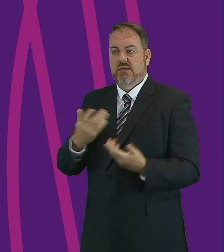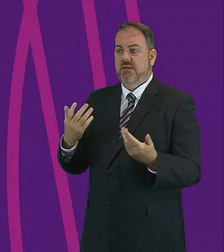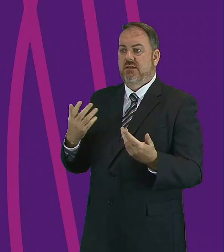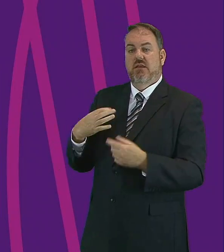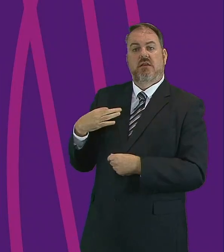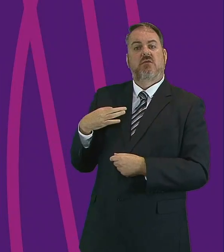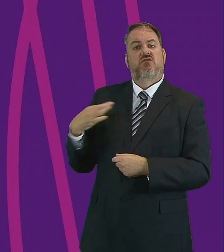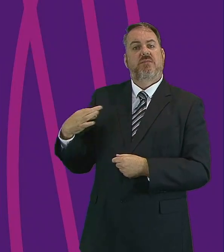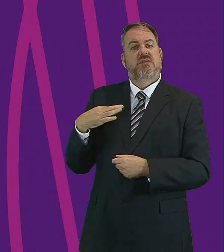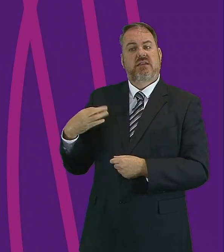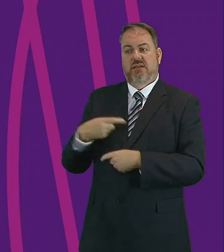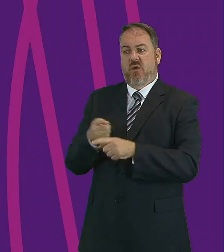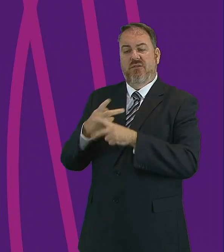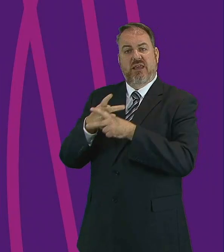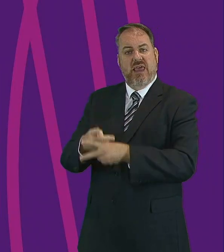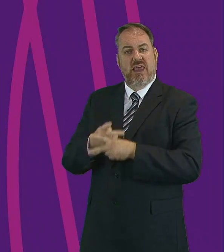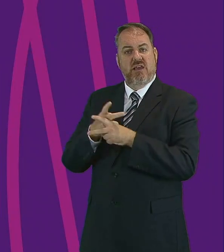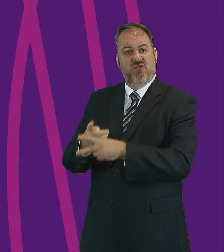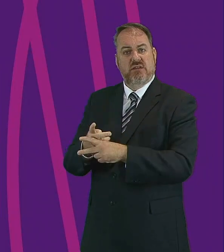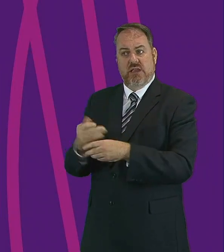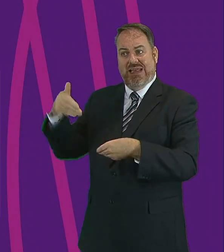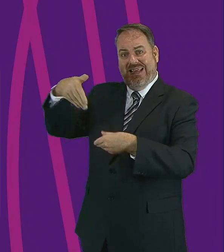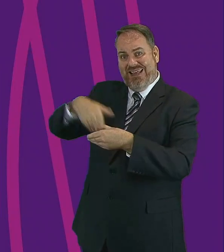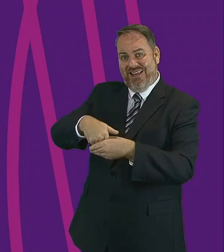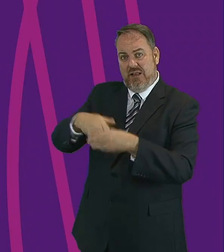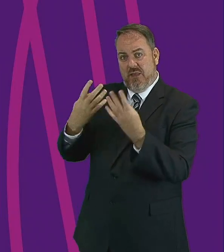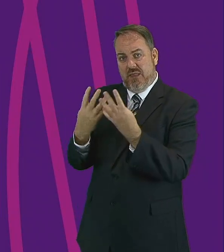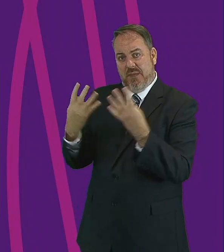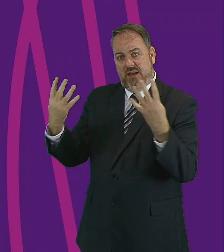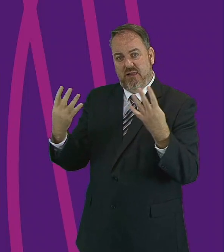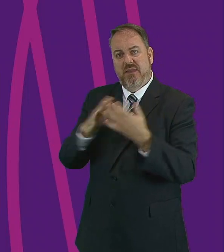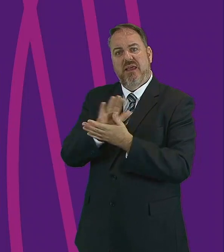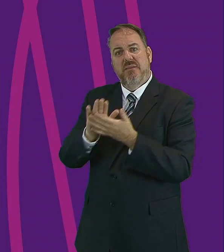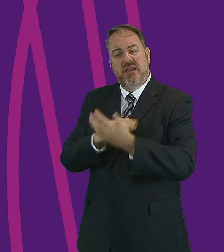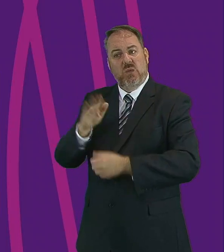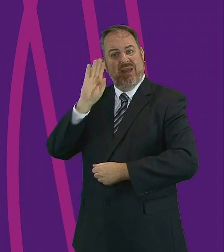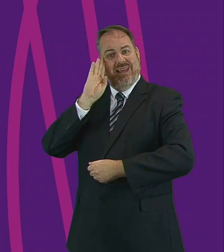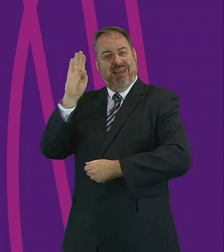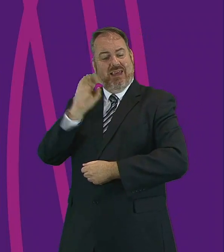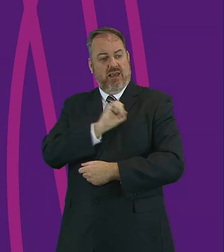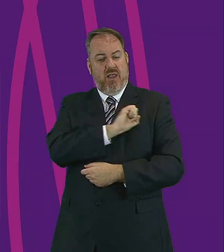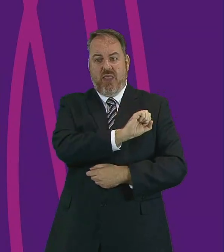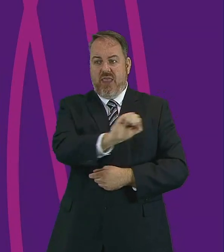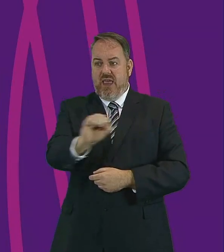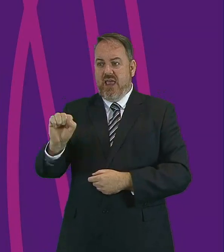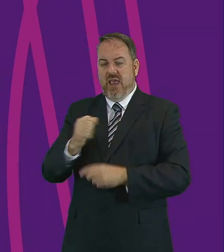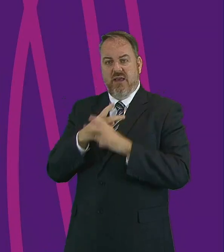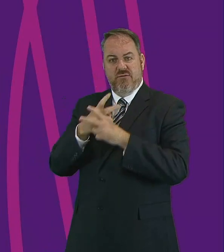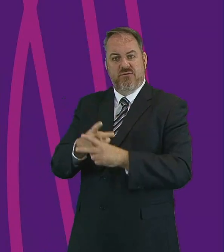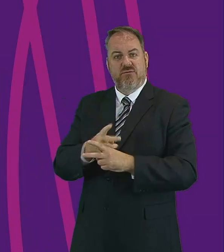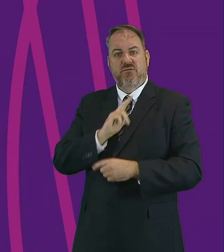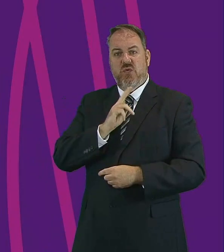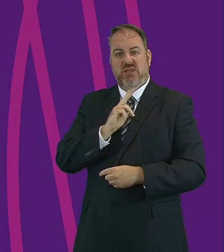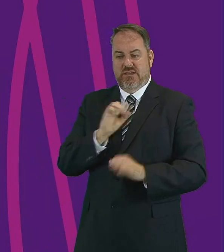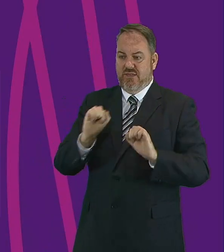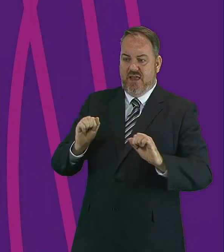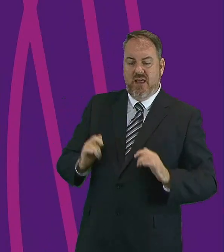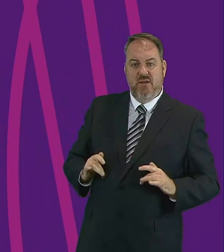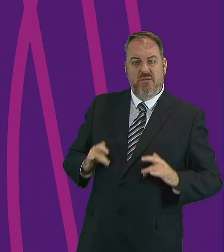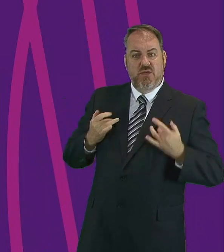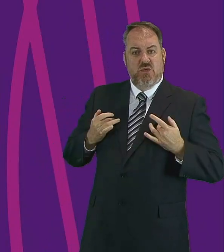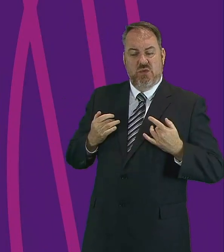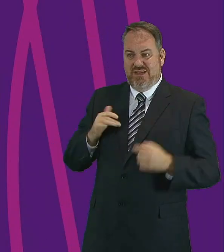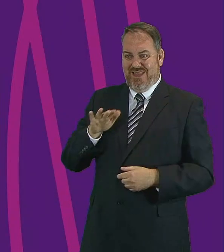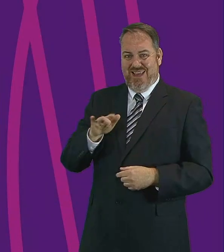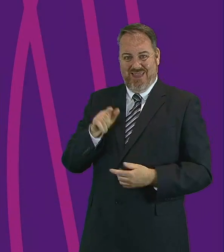the review panel announced yesterday, so that the voices of those who deliver care and those who receive it is at